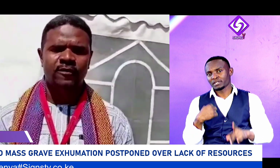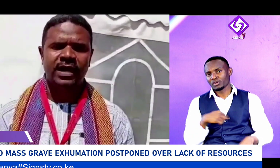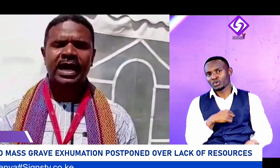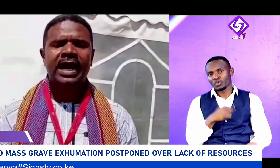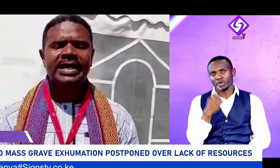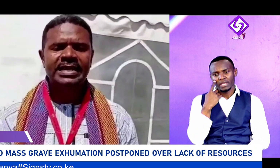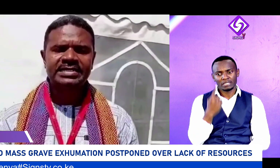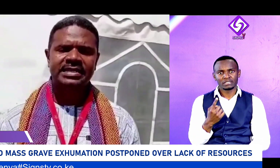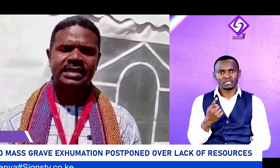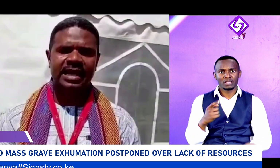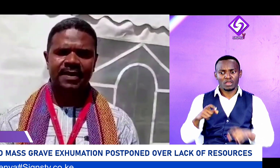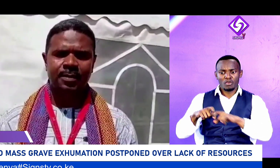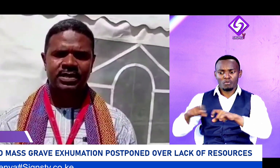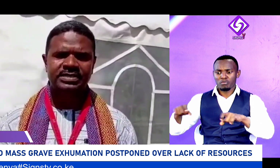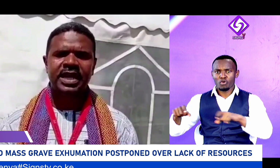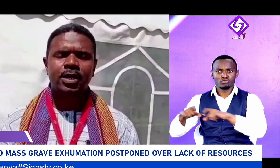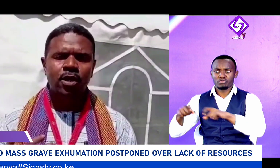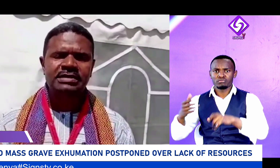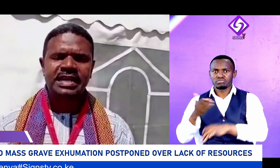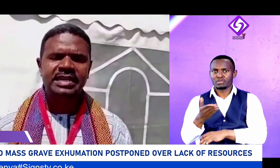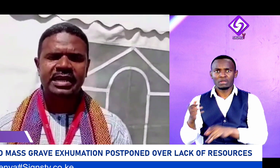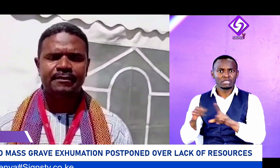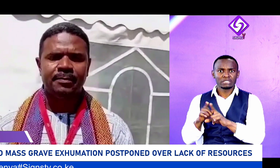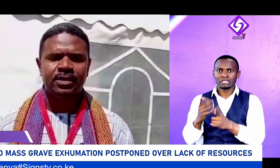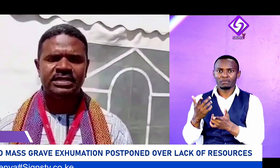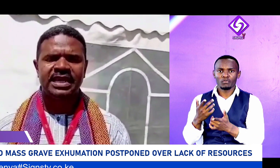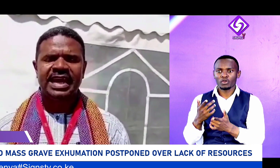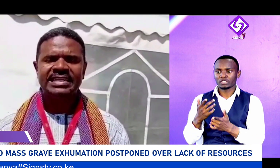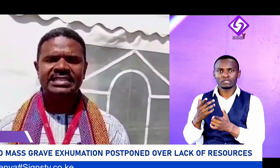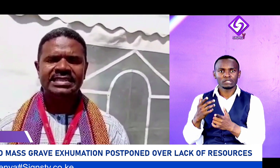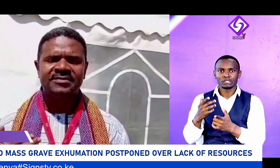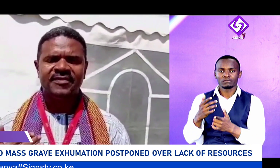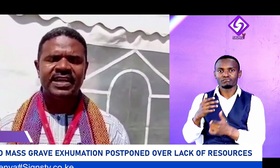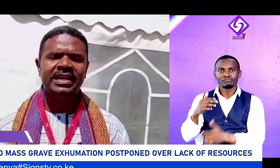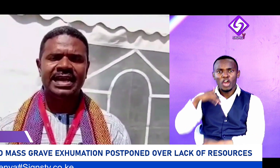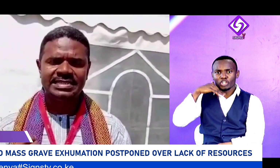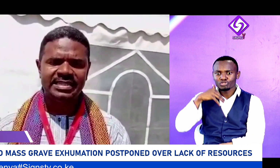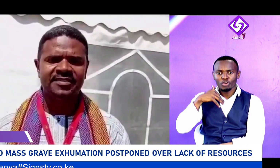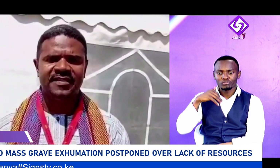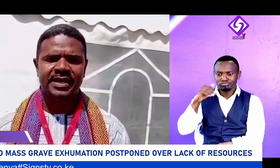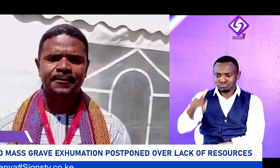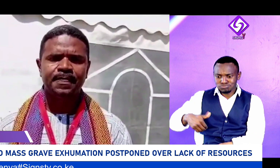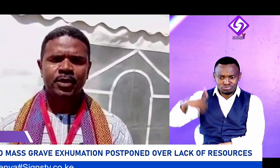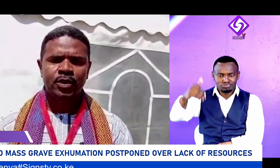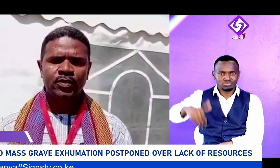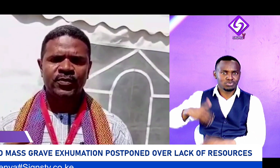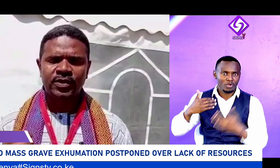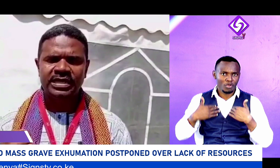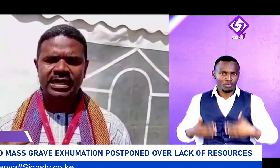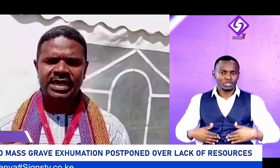over. Hyenas digging up the bodies, dogs are digging up the bodies, and it is very undignifying. You know, in an